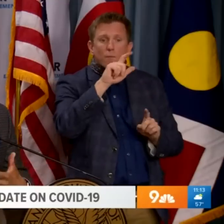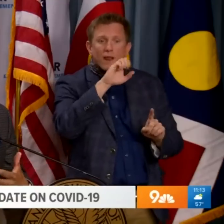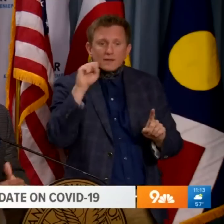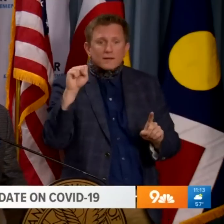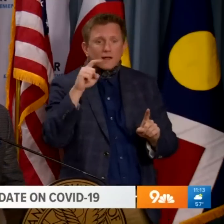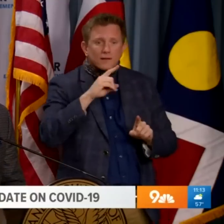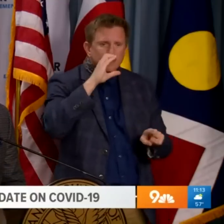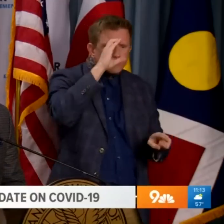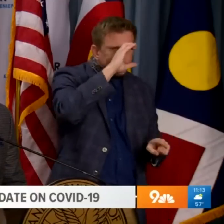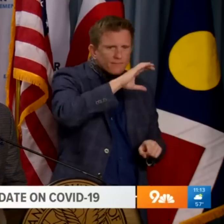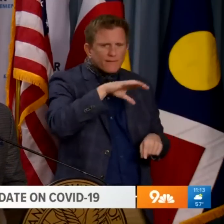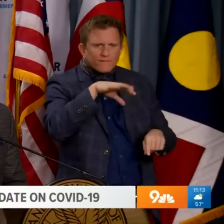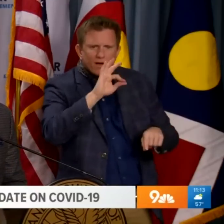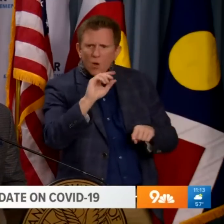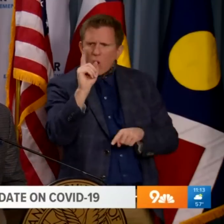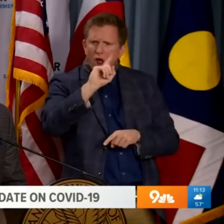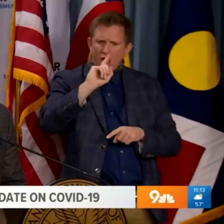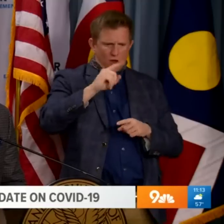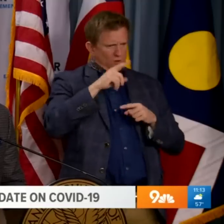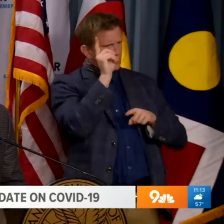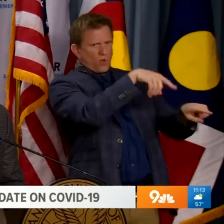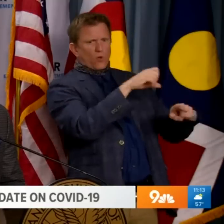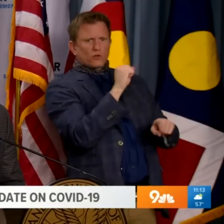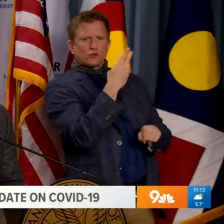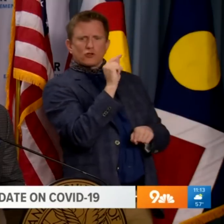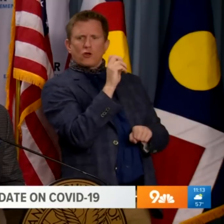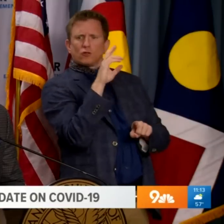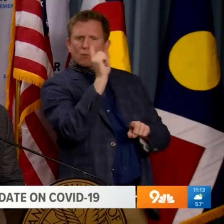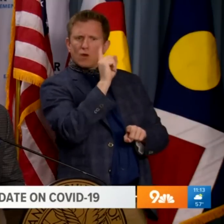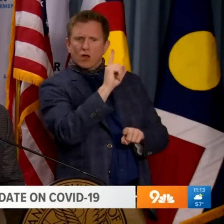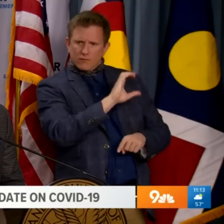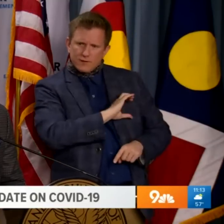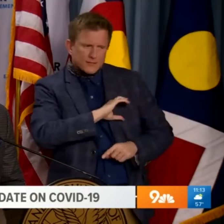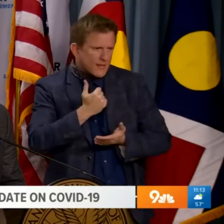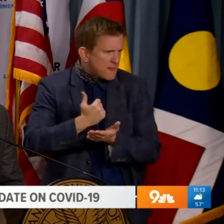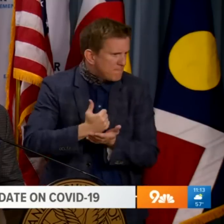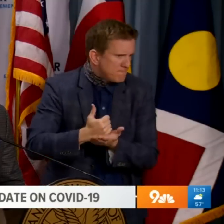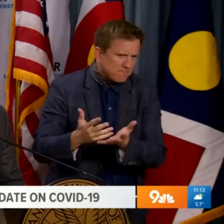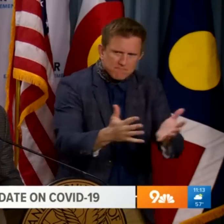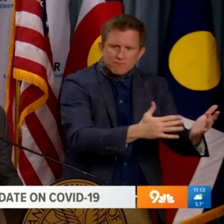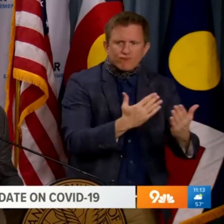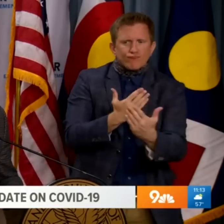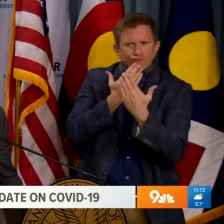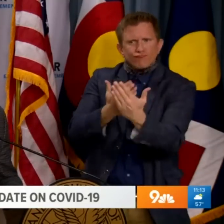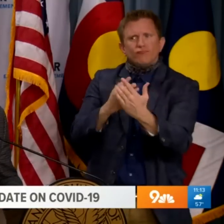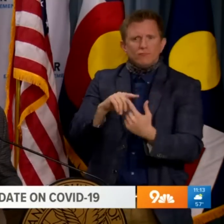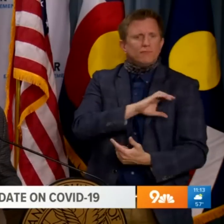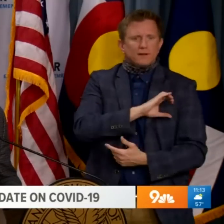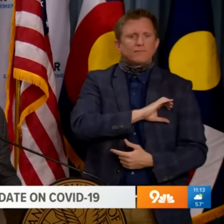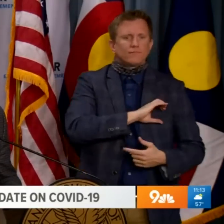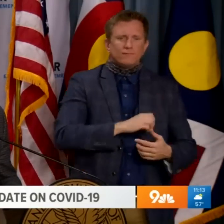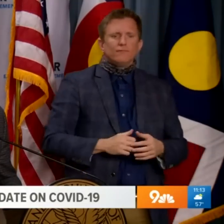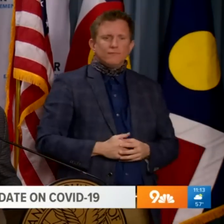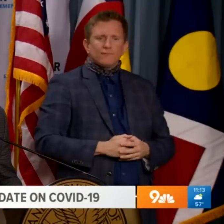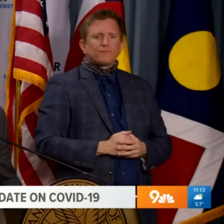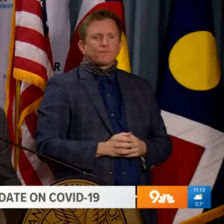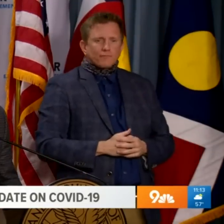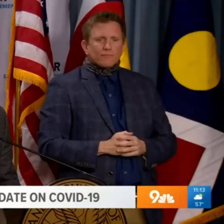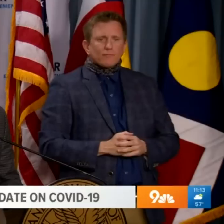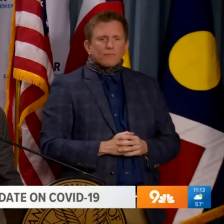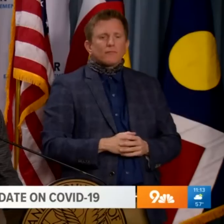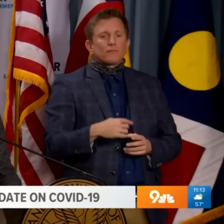and they're leaning in ways that we could never imagine, the men and women who are wearing uniforms to help us, as well as to our law enforcement who